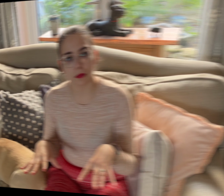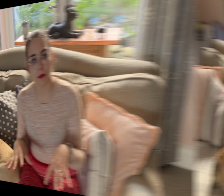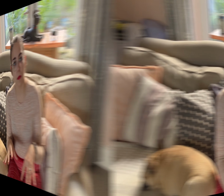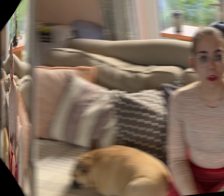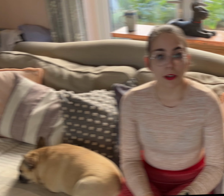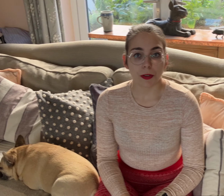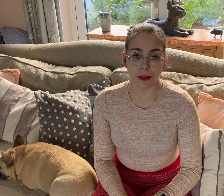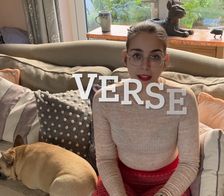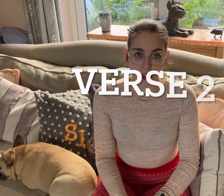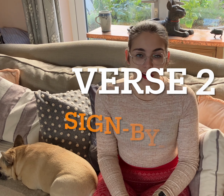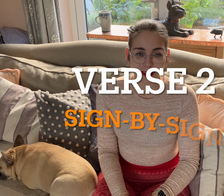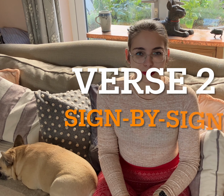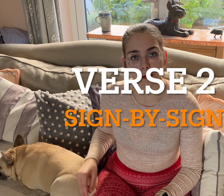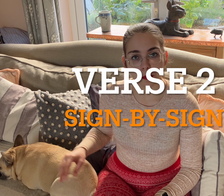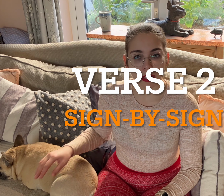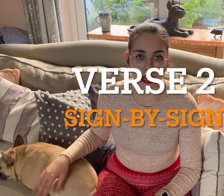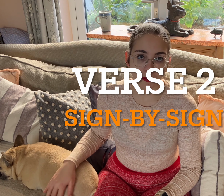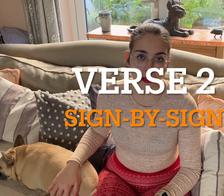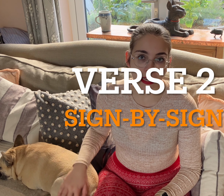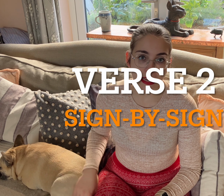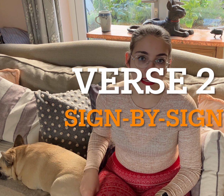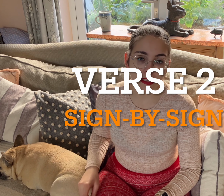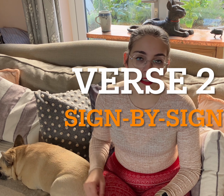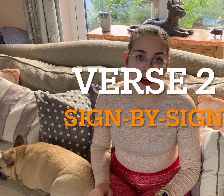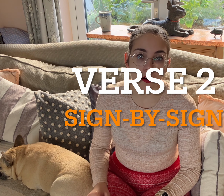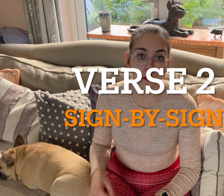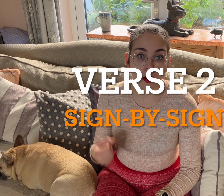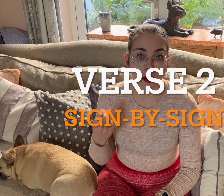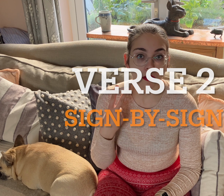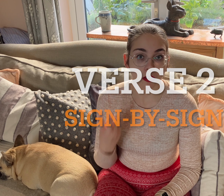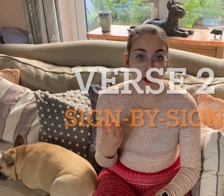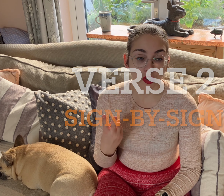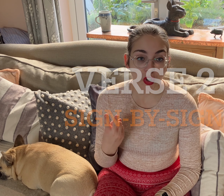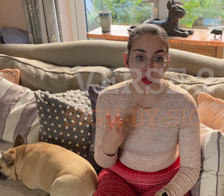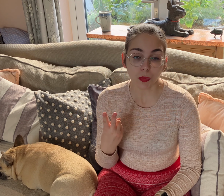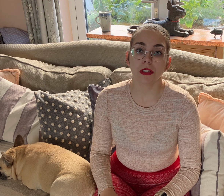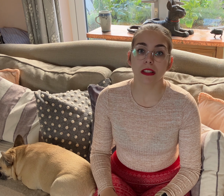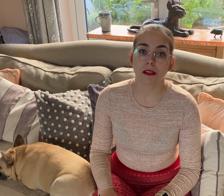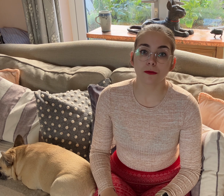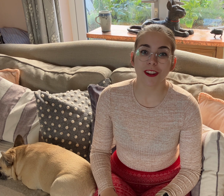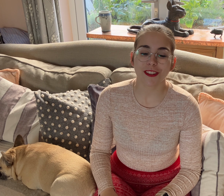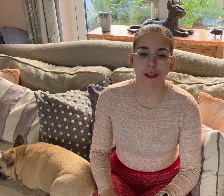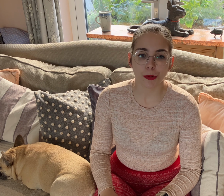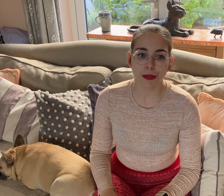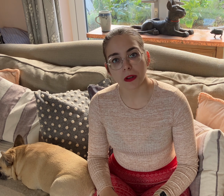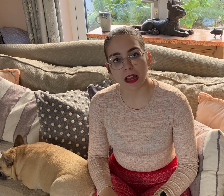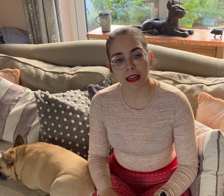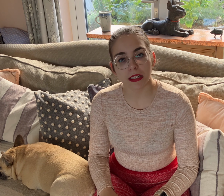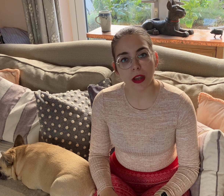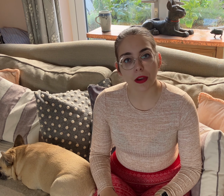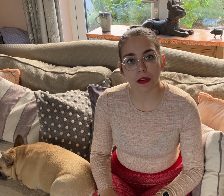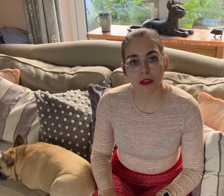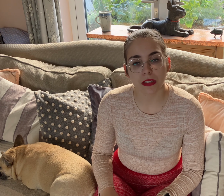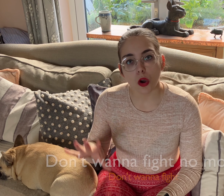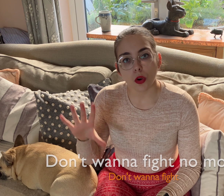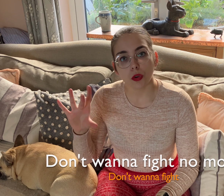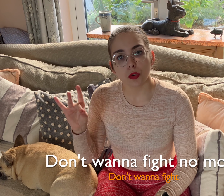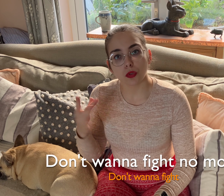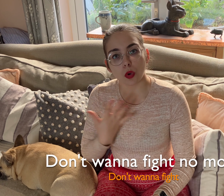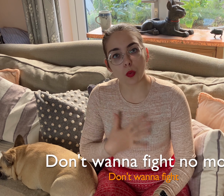Great job! But now it's verse 2, which is rather short. And it goes, Don't